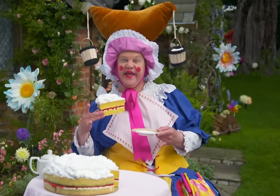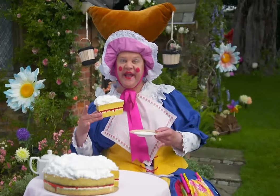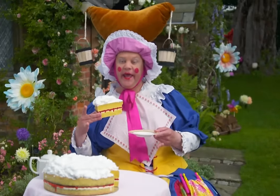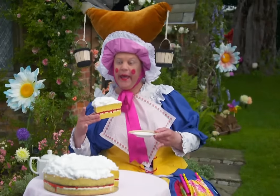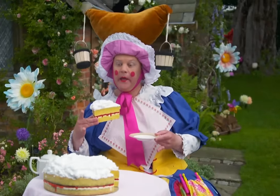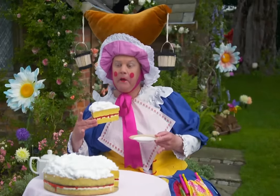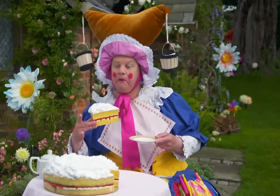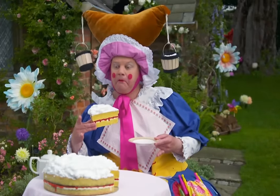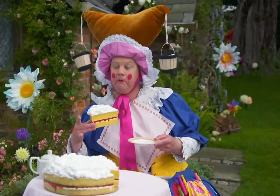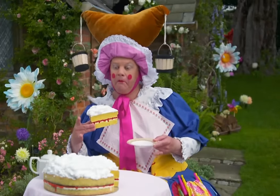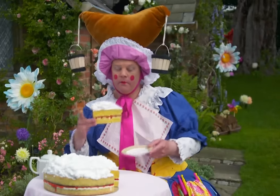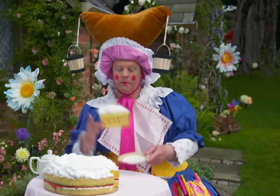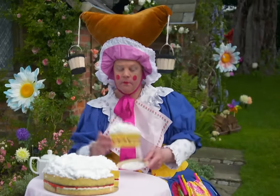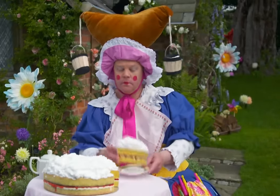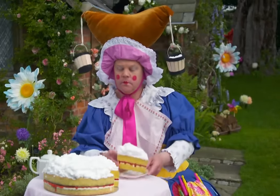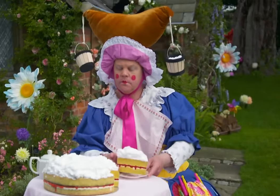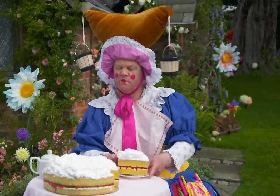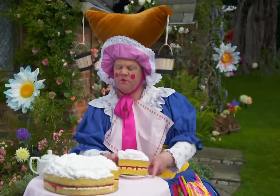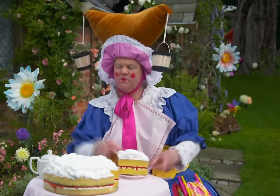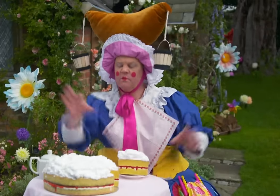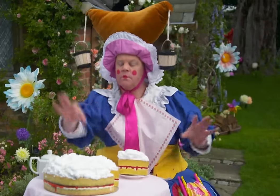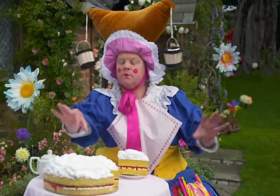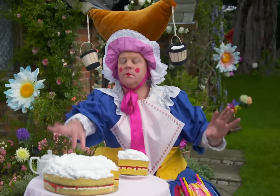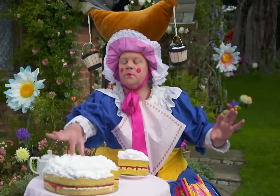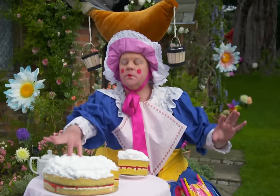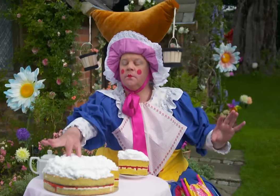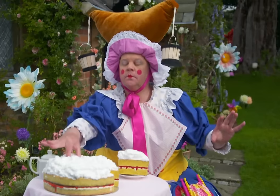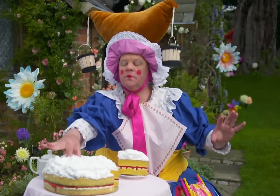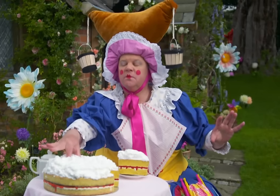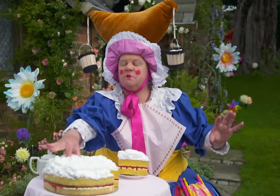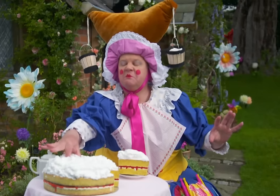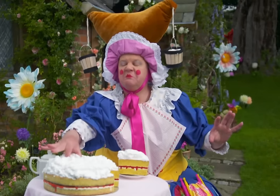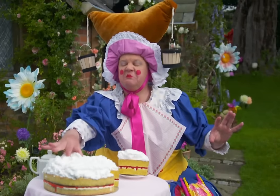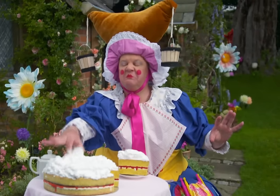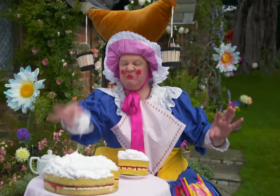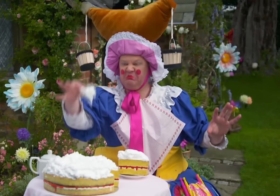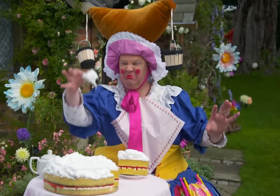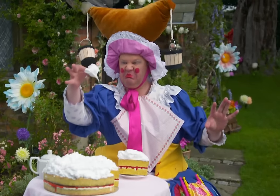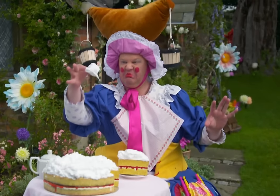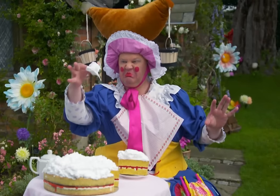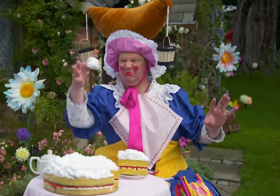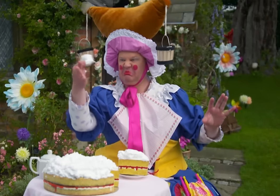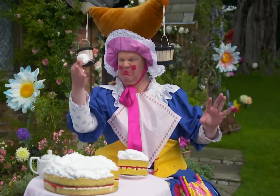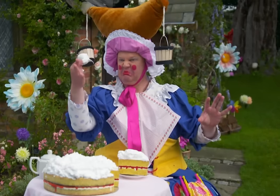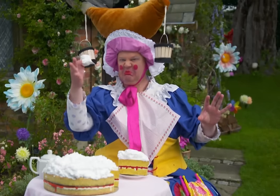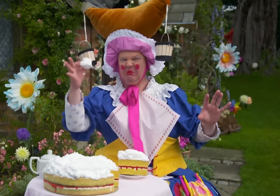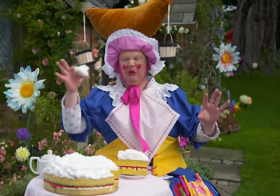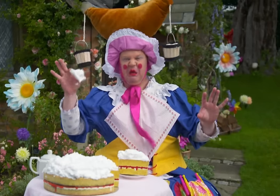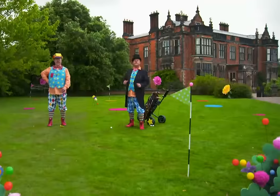Really? Oh dear, Mr Tumble. I don't think Aunt Polly is too happy.